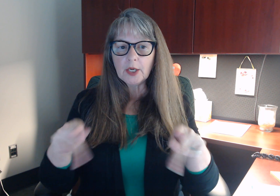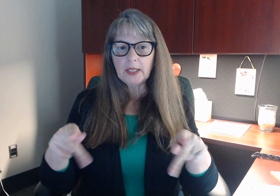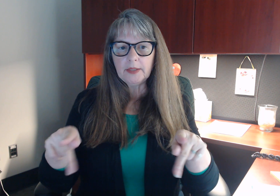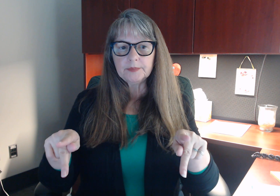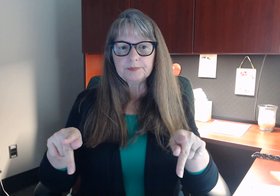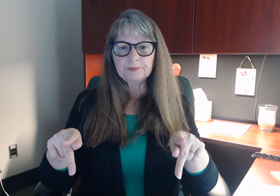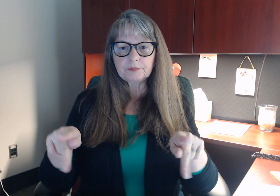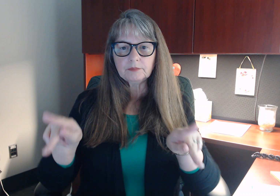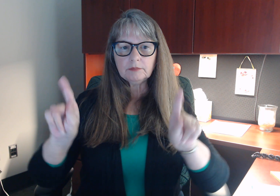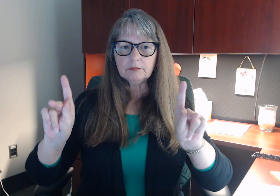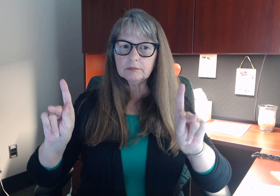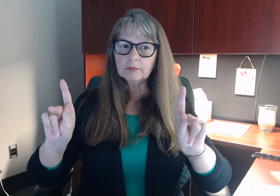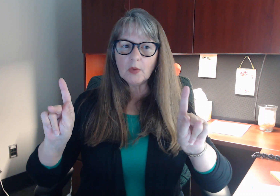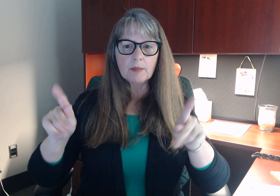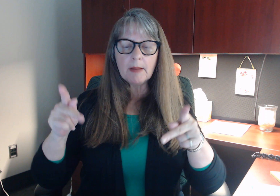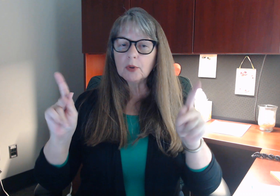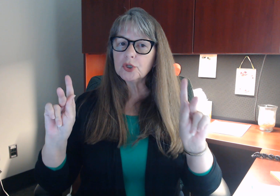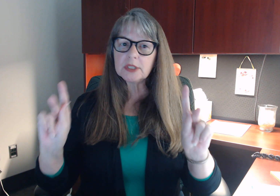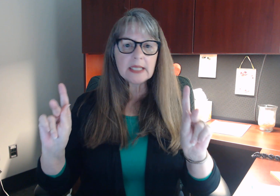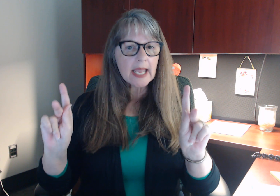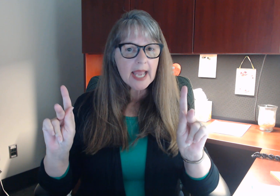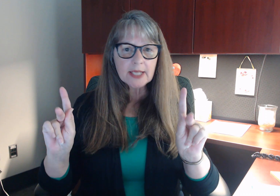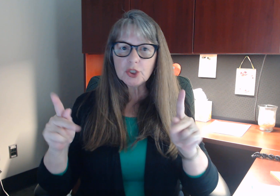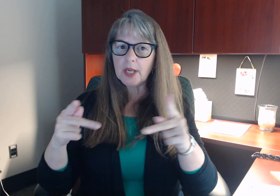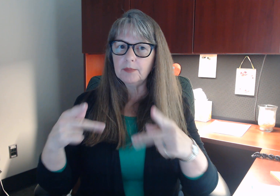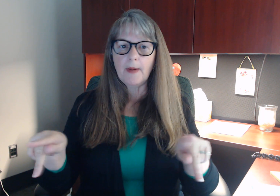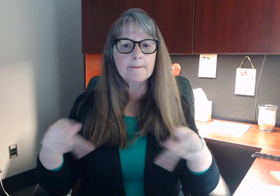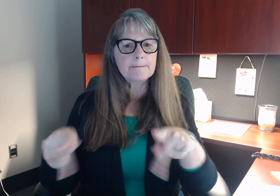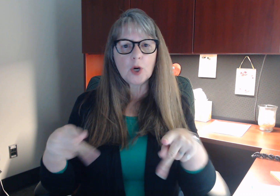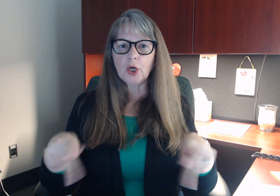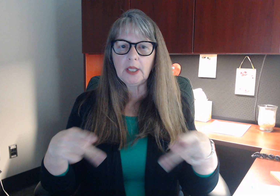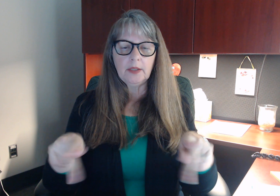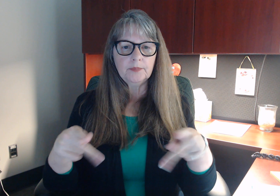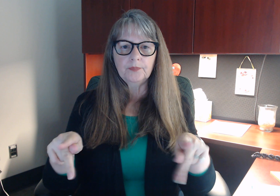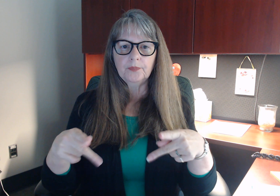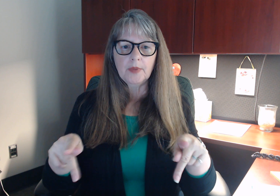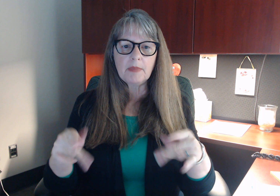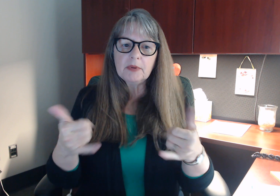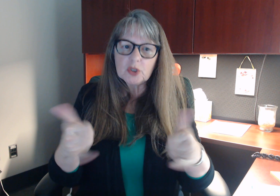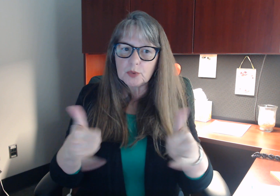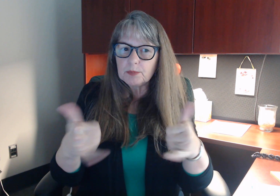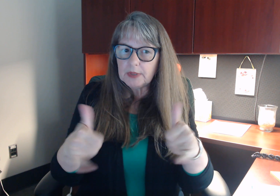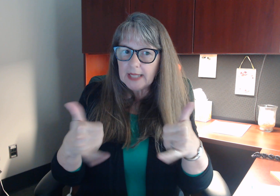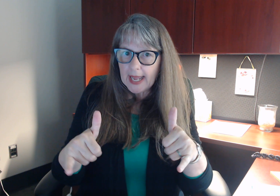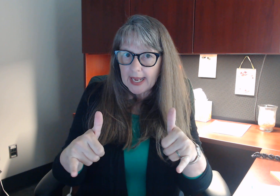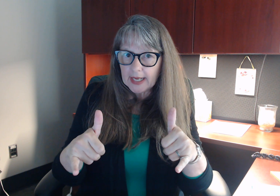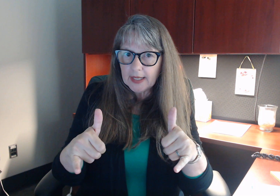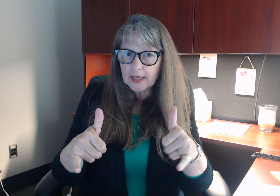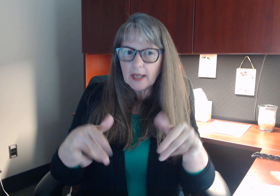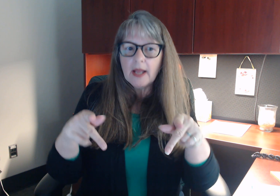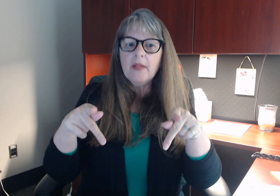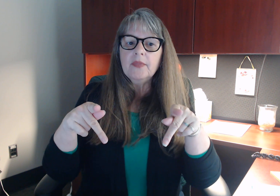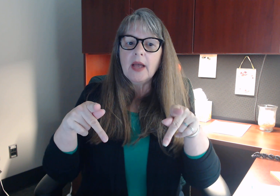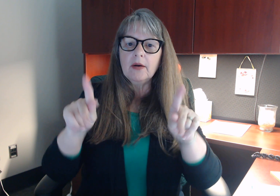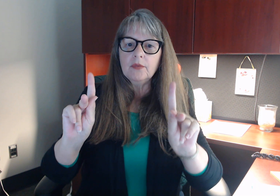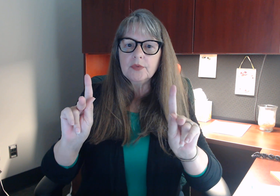Party. Remember, just the K hand shape. Party. Remember, this was play. Now this